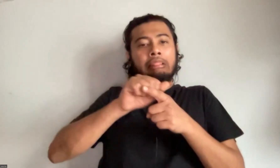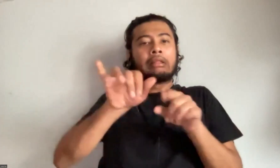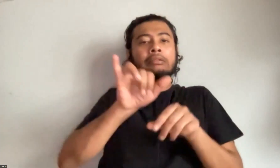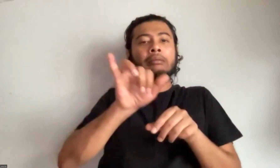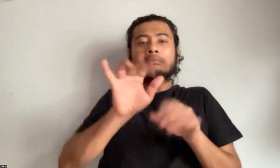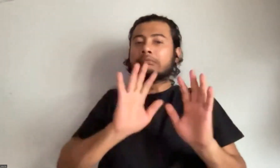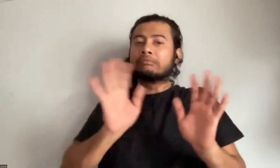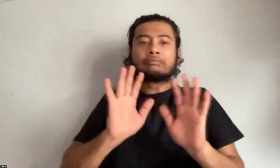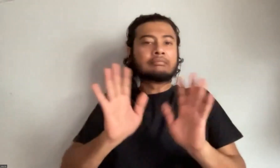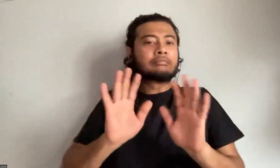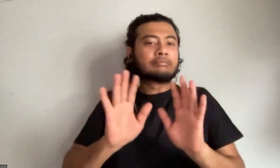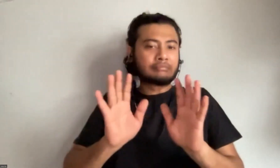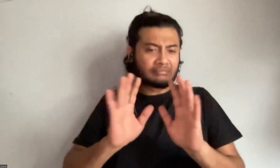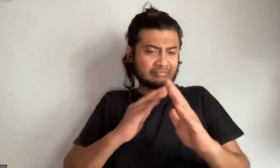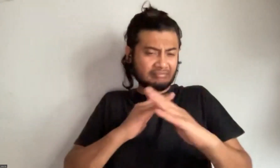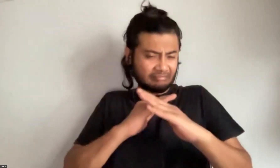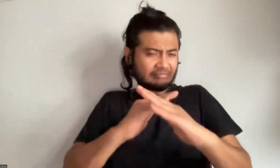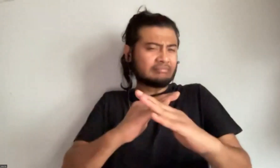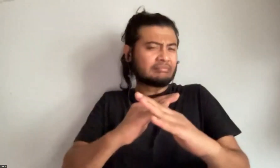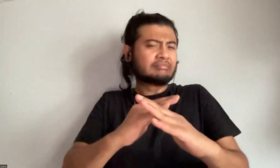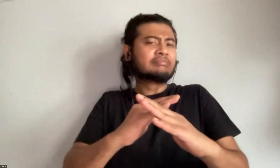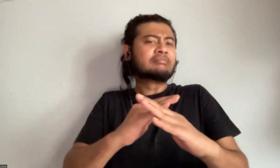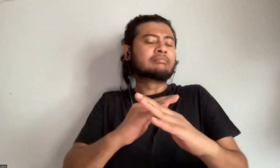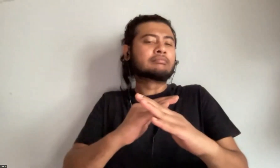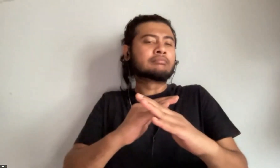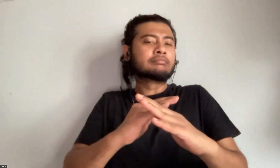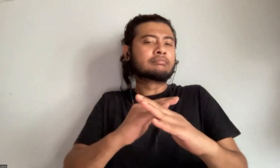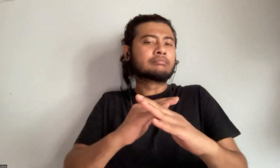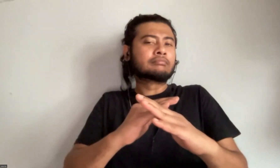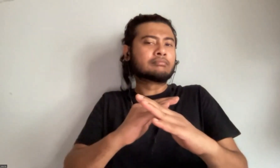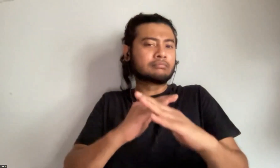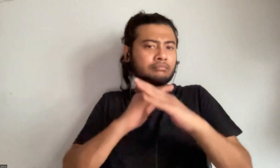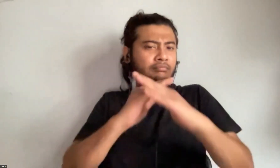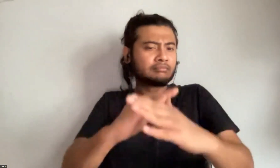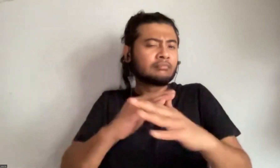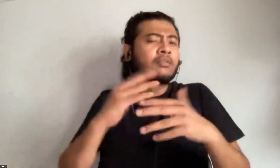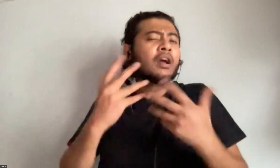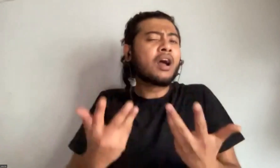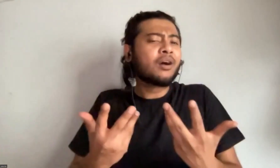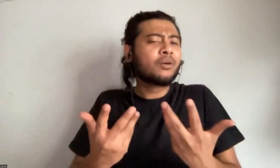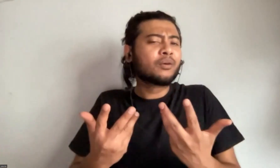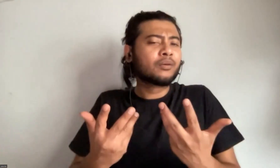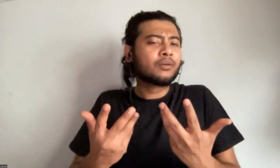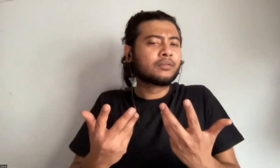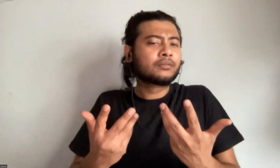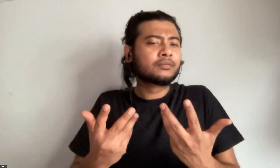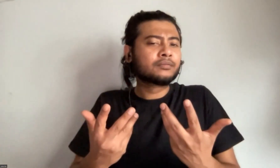don't we don't get stressed out, we don't become